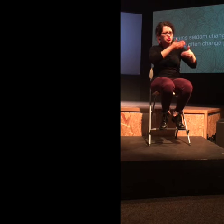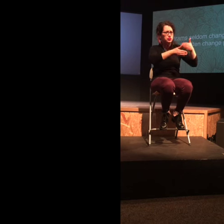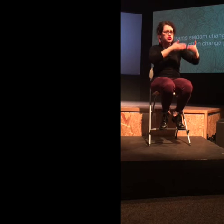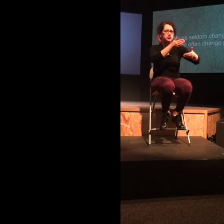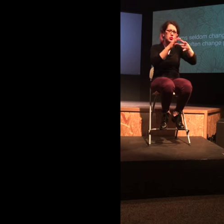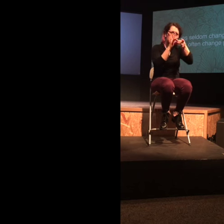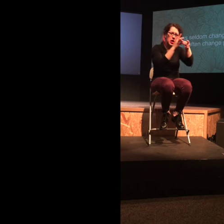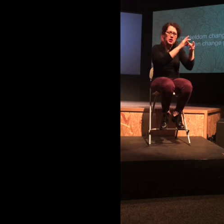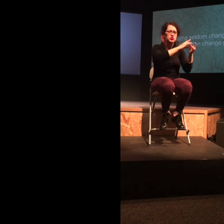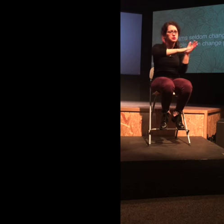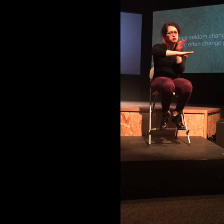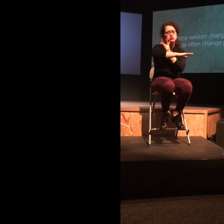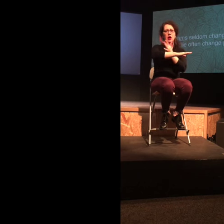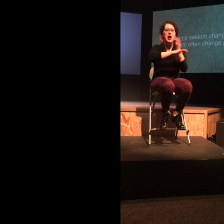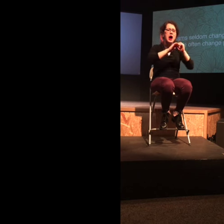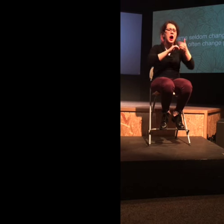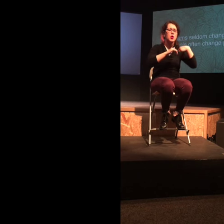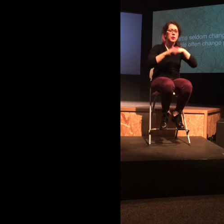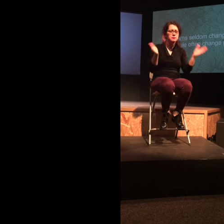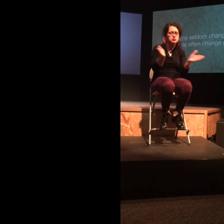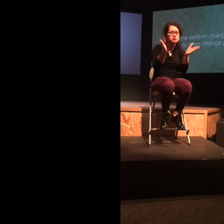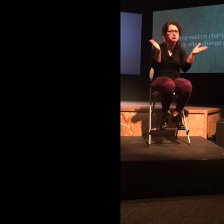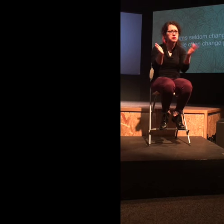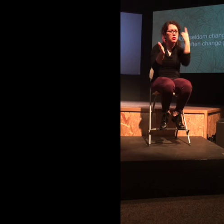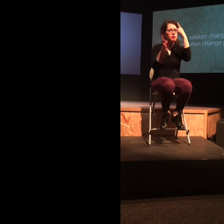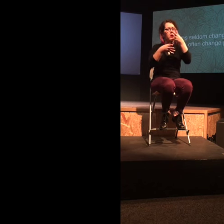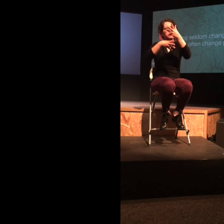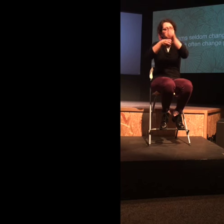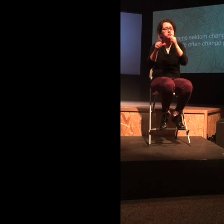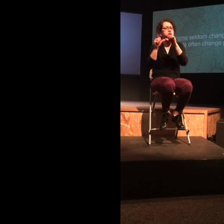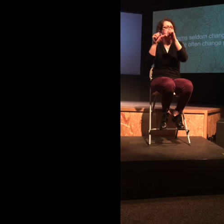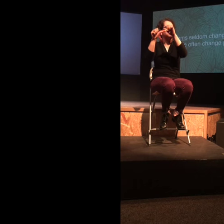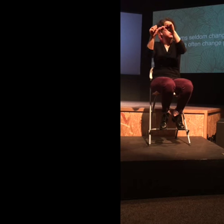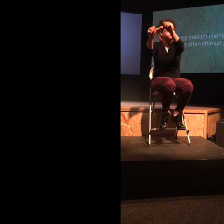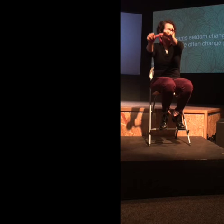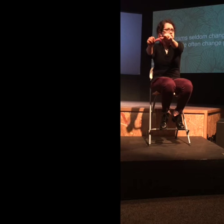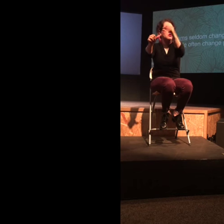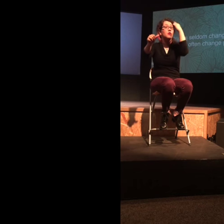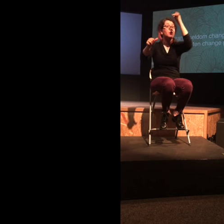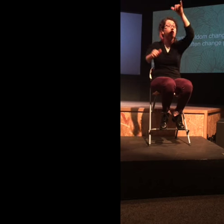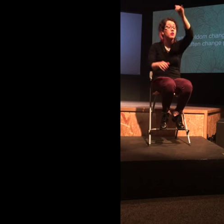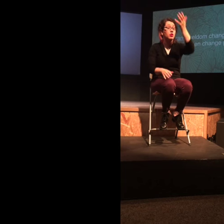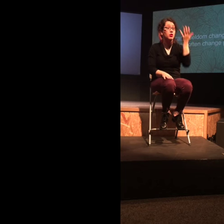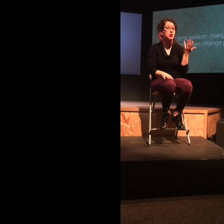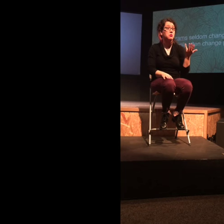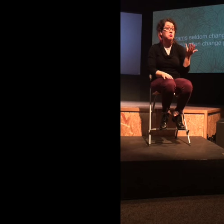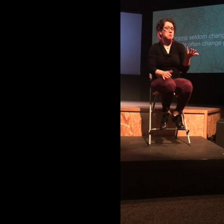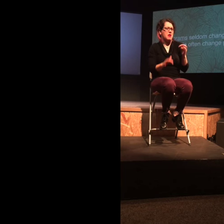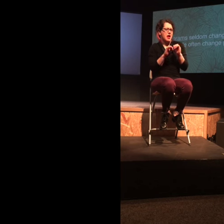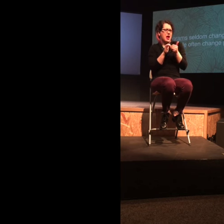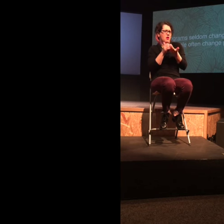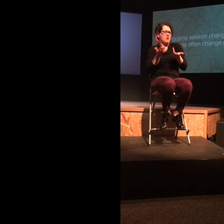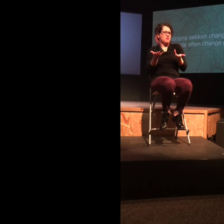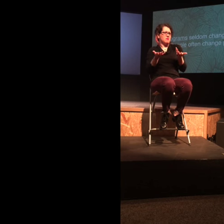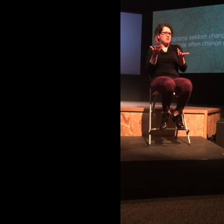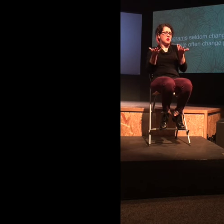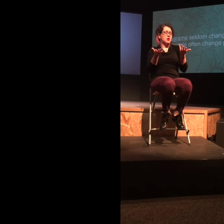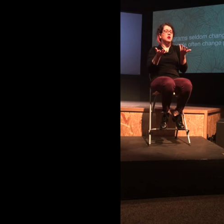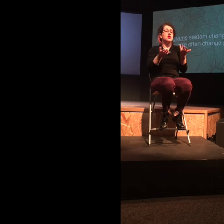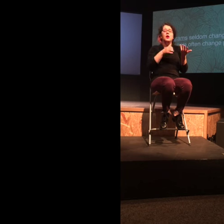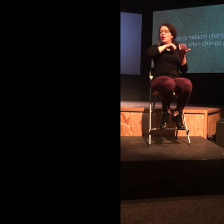be a predictor for a faith that sticks or a faith that lasts forever? And one of the things that's complicated